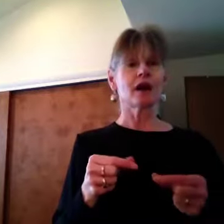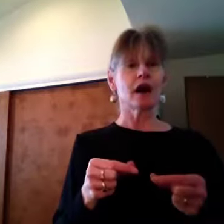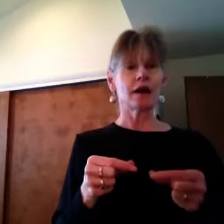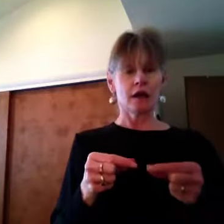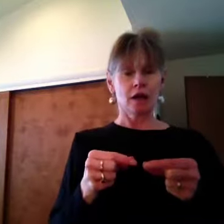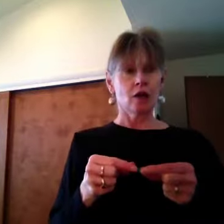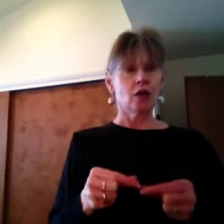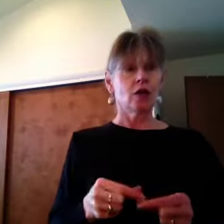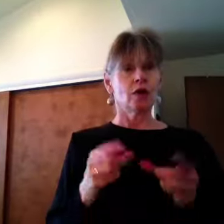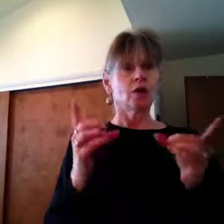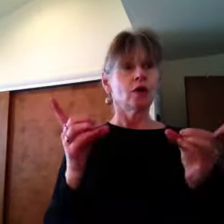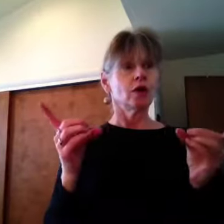got,